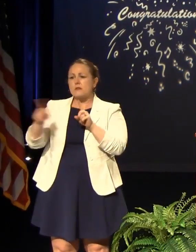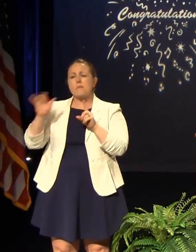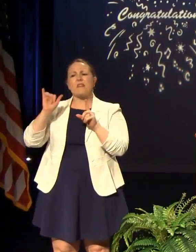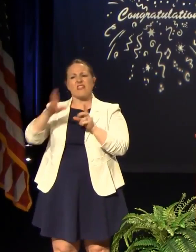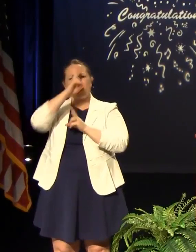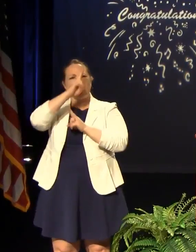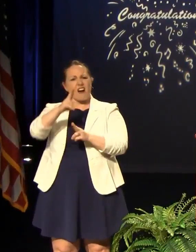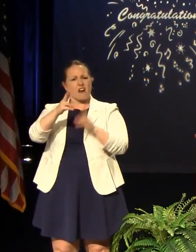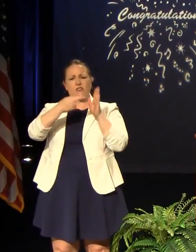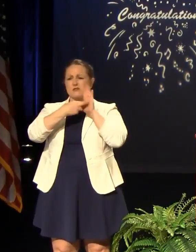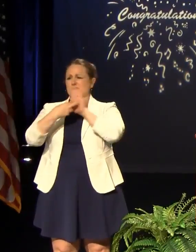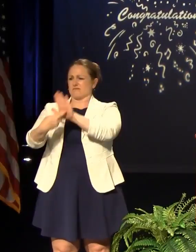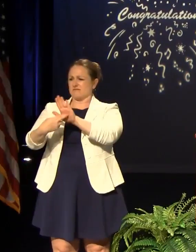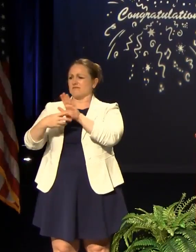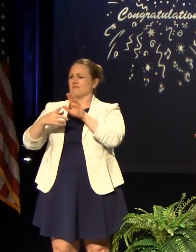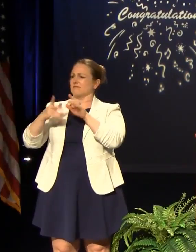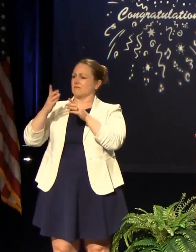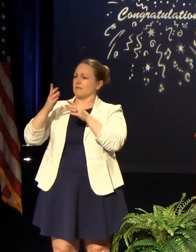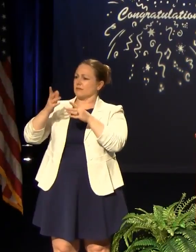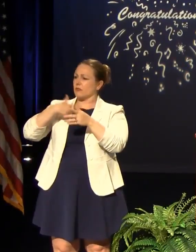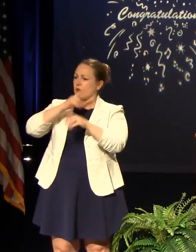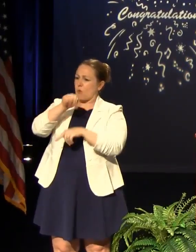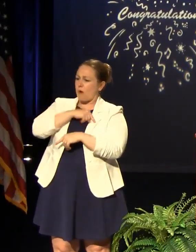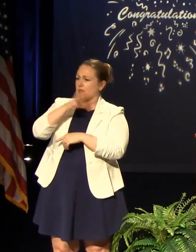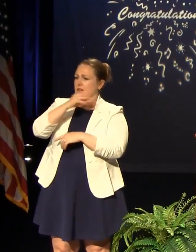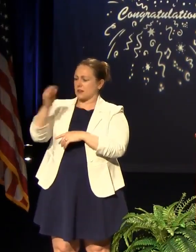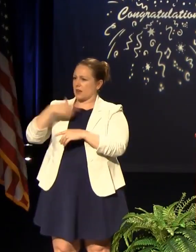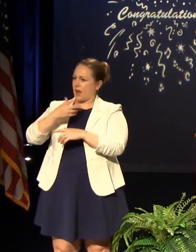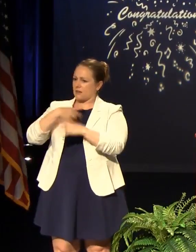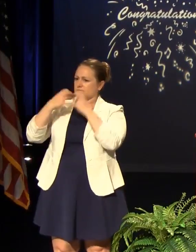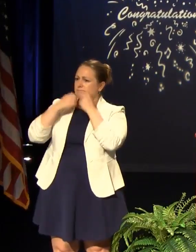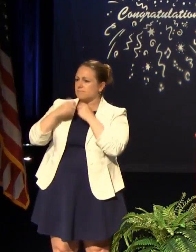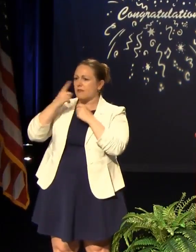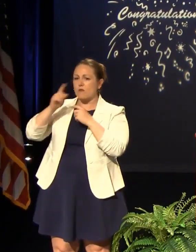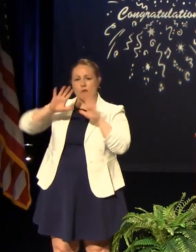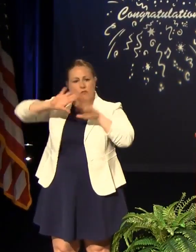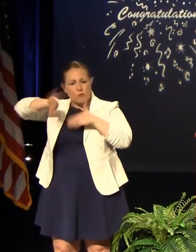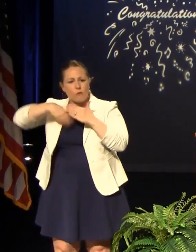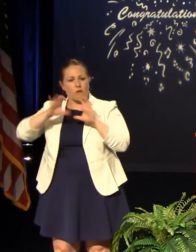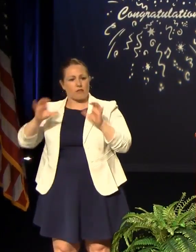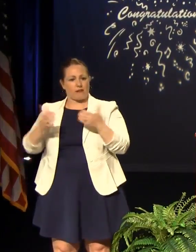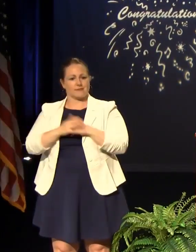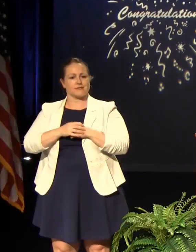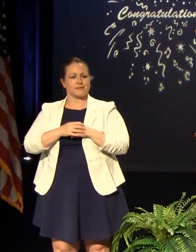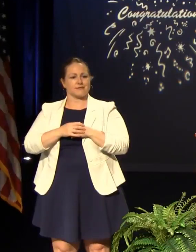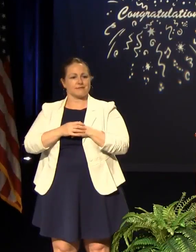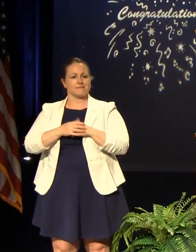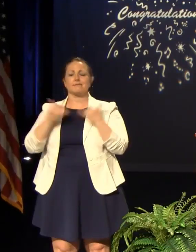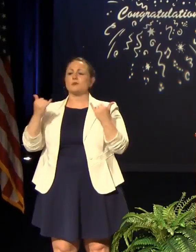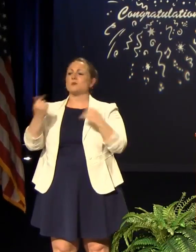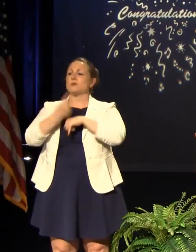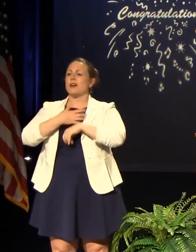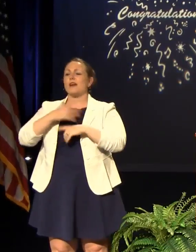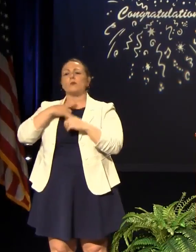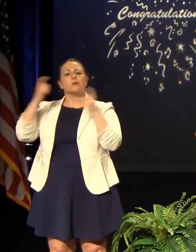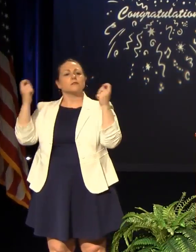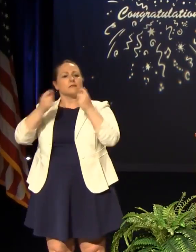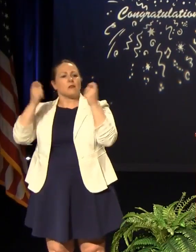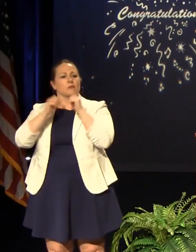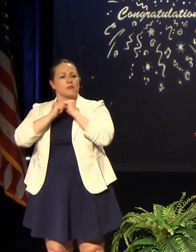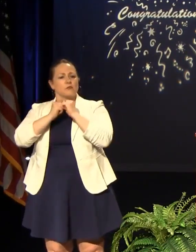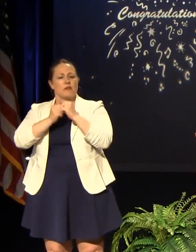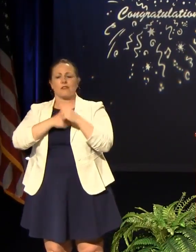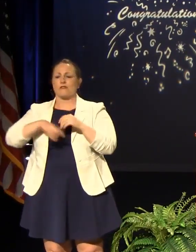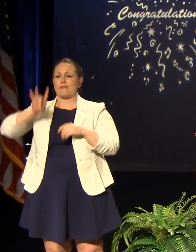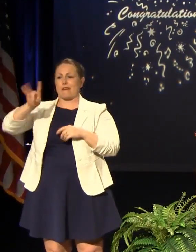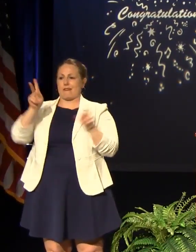entire class. I know that you celebrate with me as we recognize the following 8 individuals for their outstanding